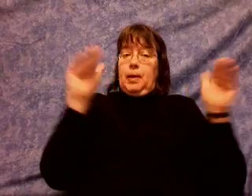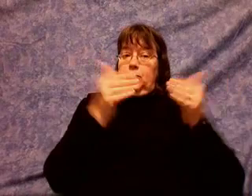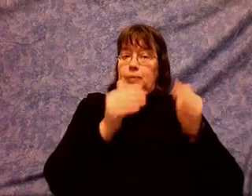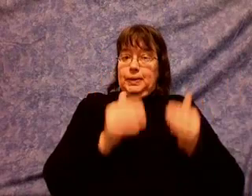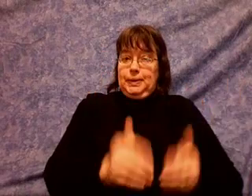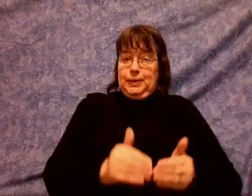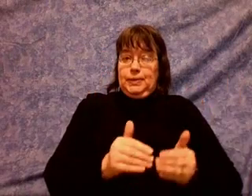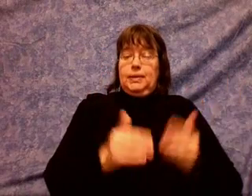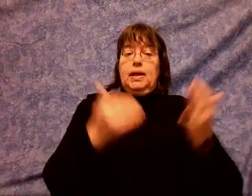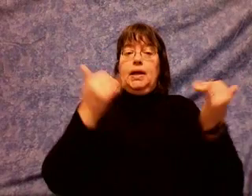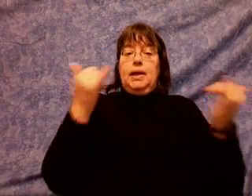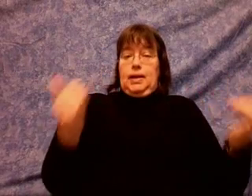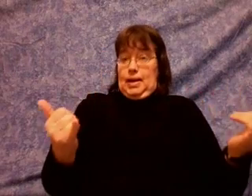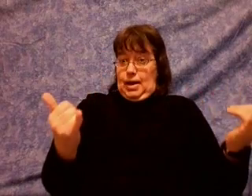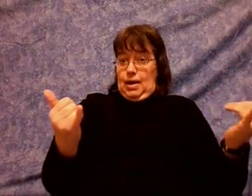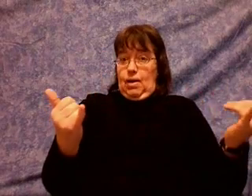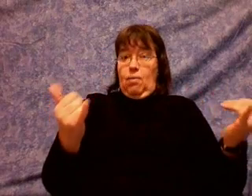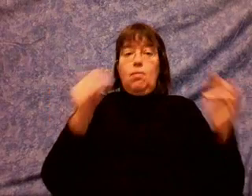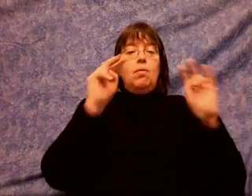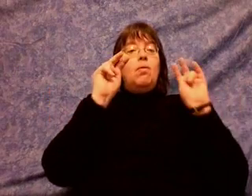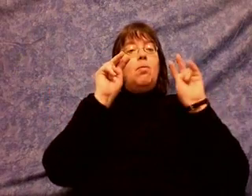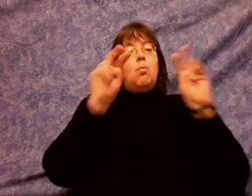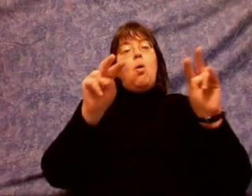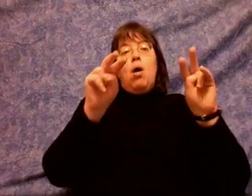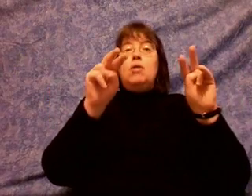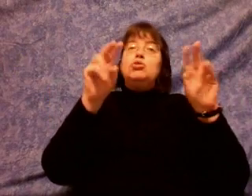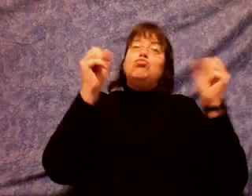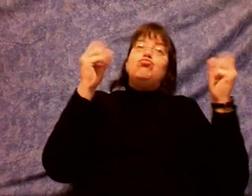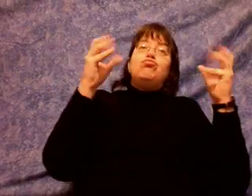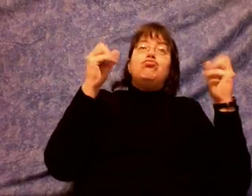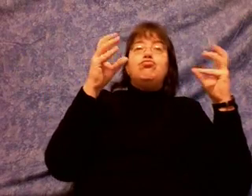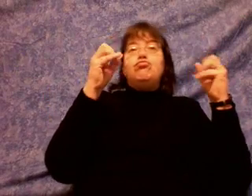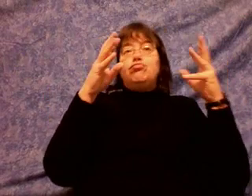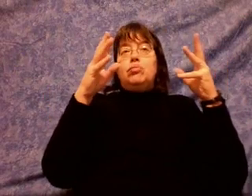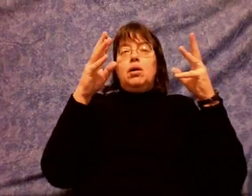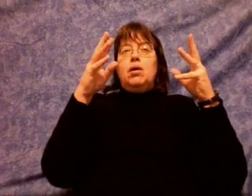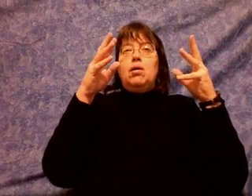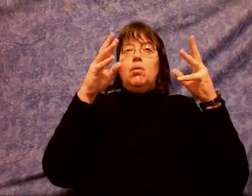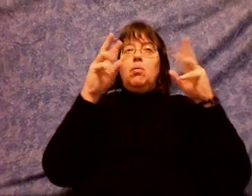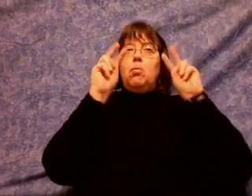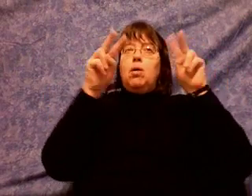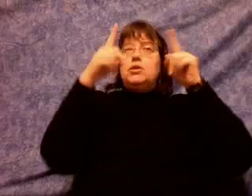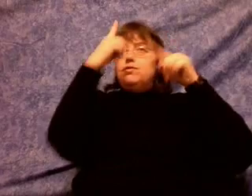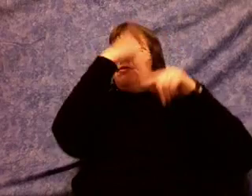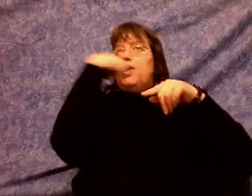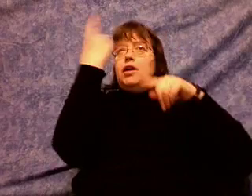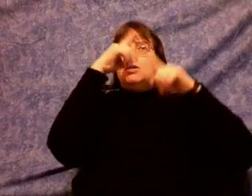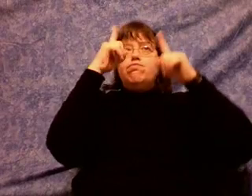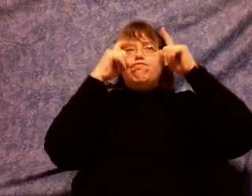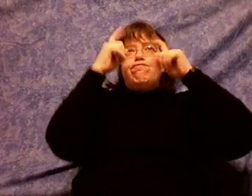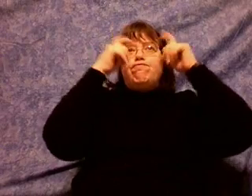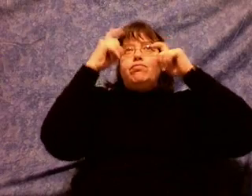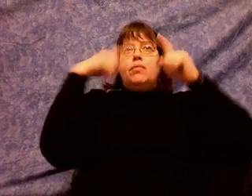Okay, so that's your introduction to American Sign Language. Now watch signing, watch the